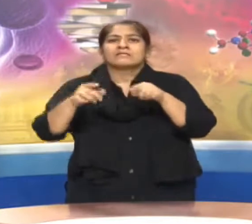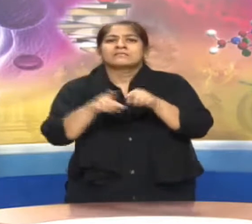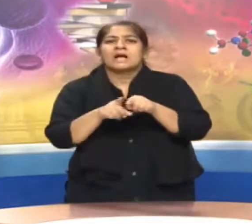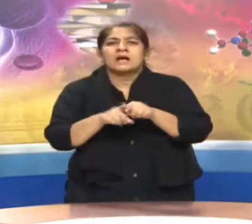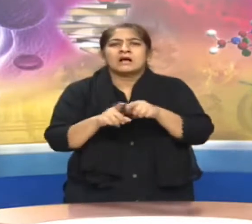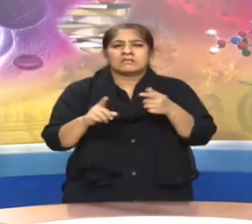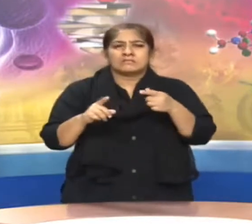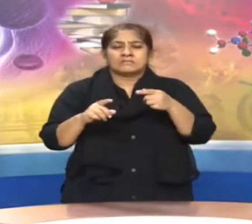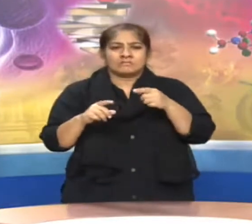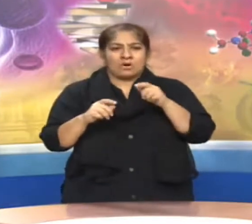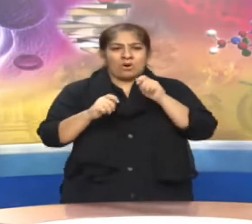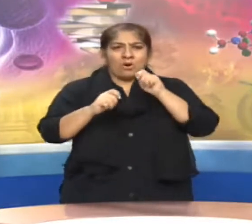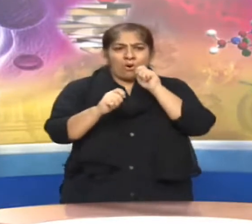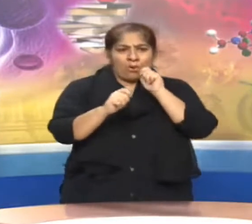Second is